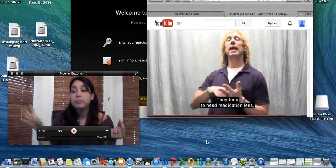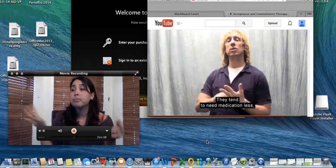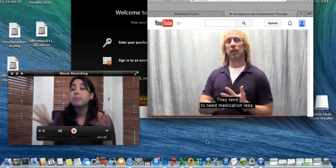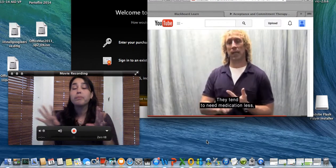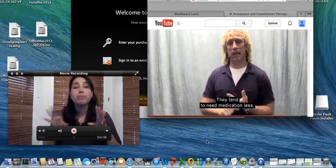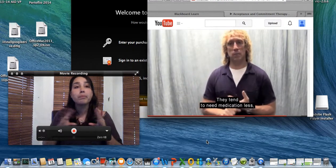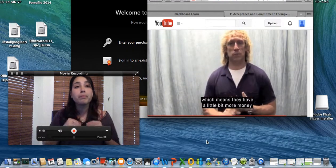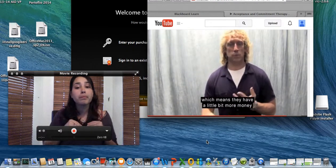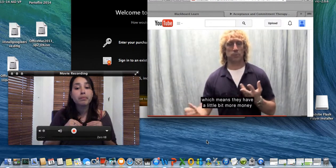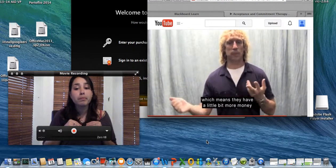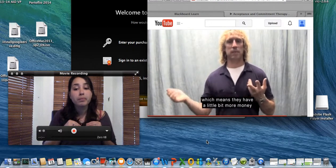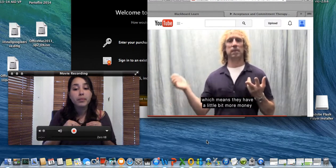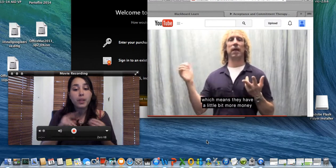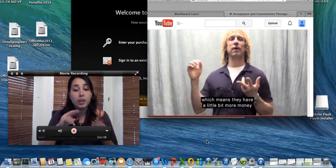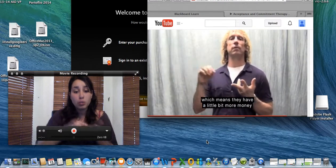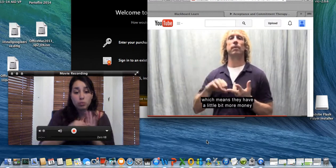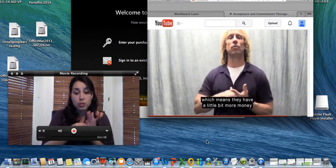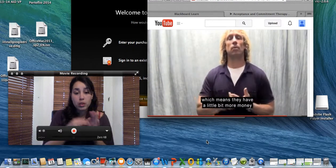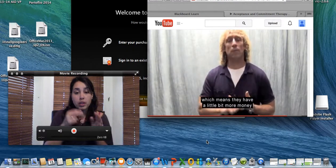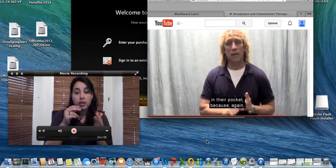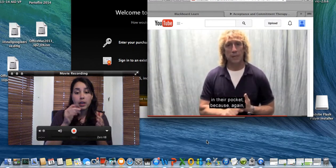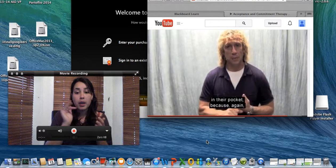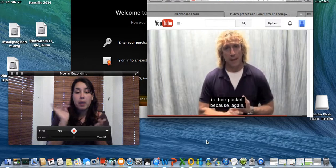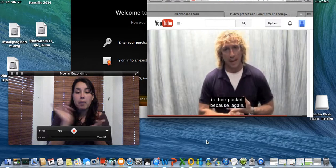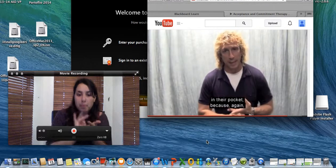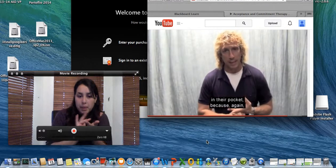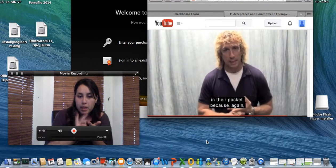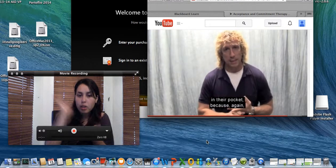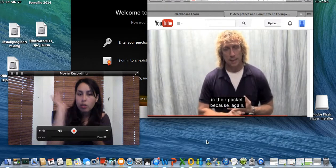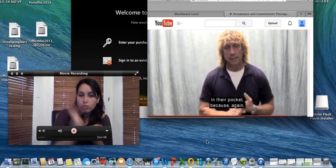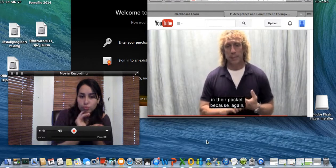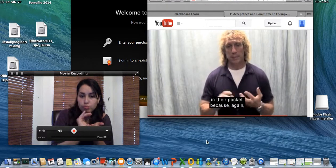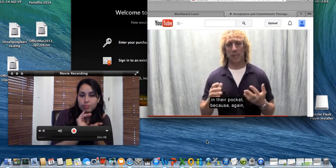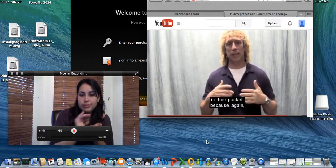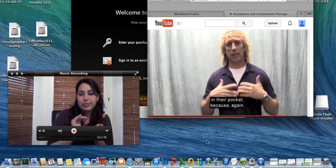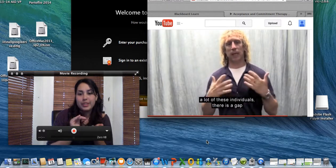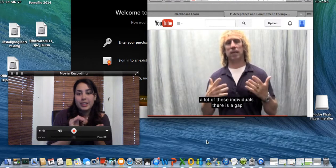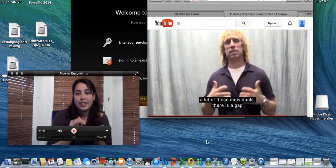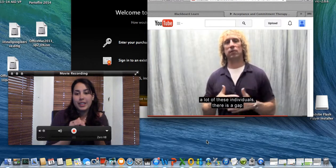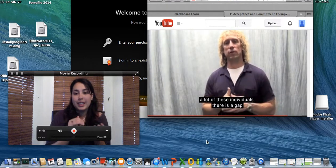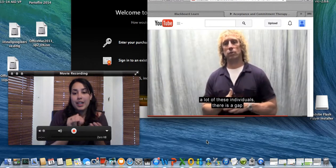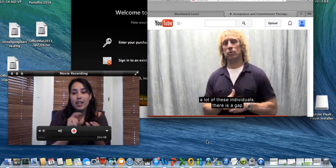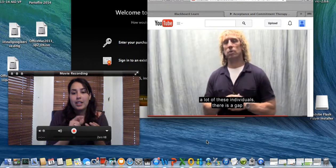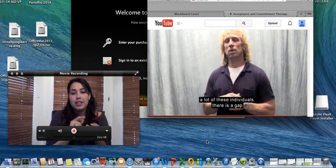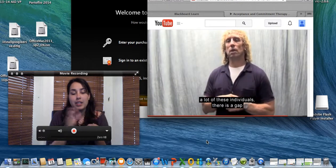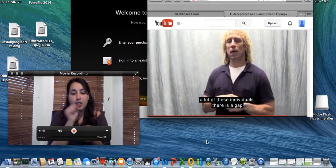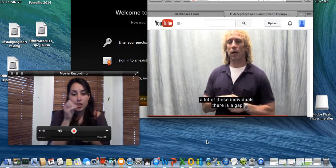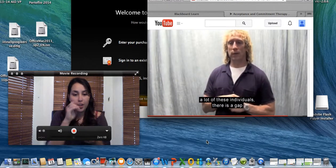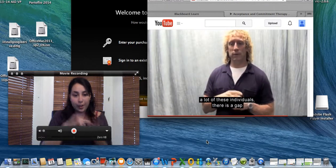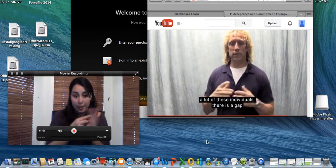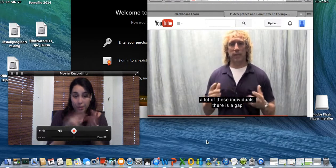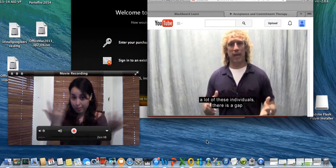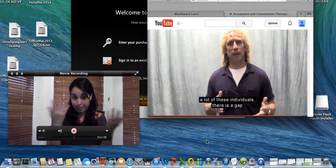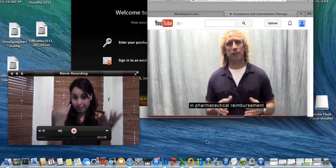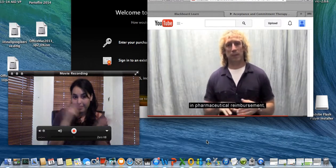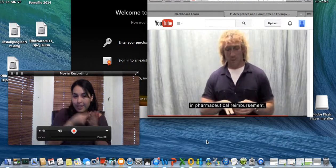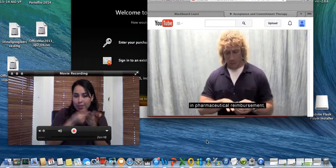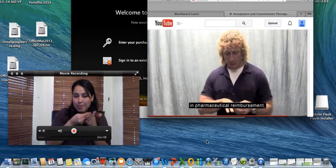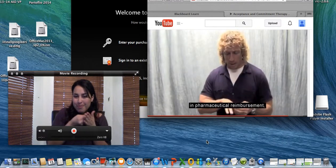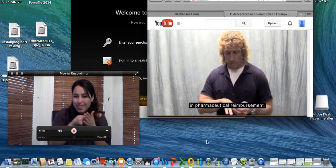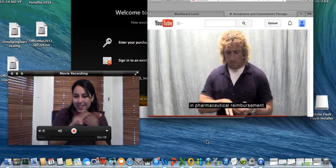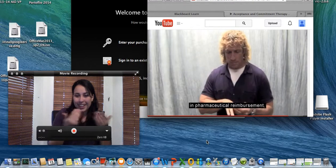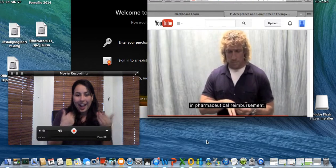need medication less, which means they have a little bit more money in their pocket. Because, again, a lot of these individuals, there is a gap